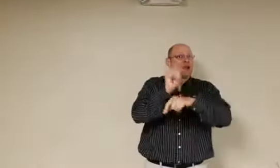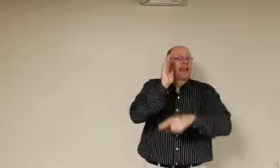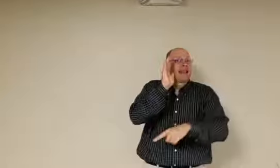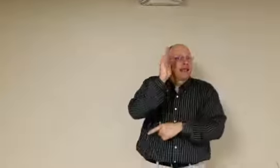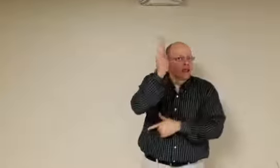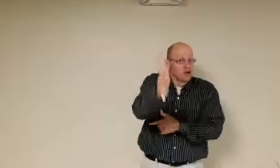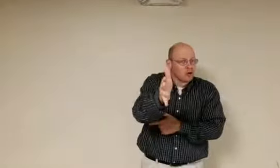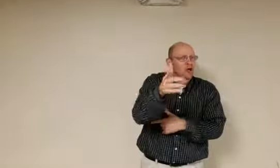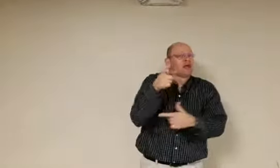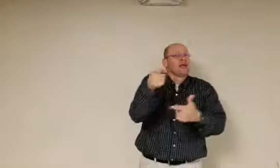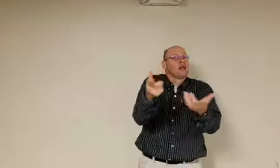Someone asked if it was good or bad.